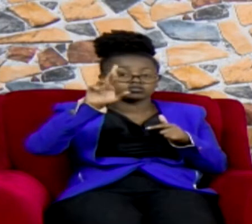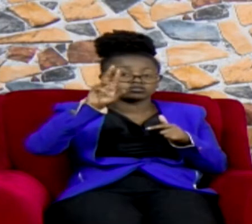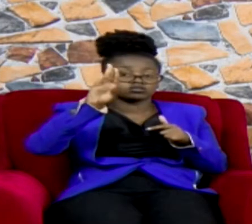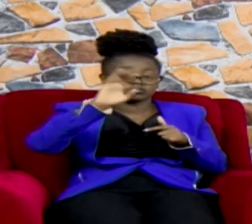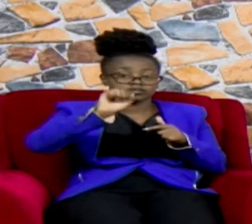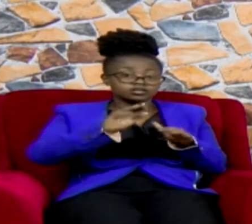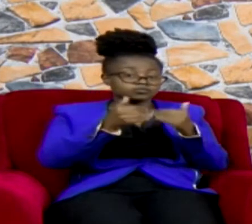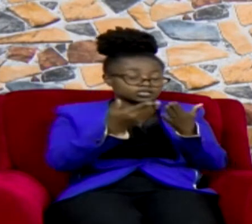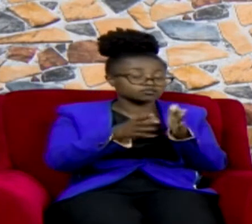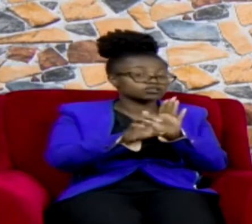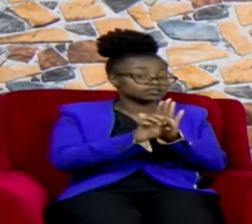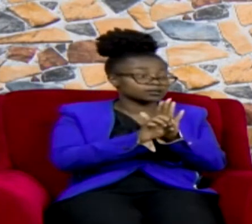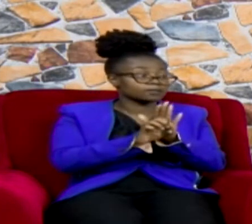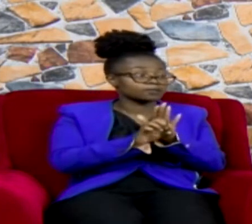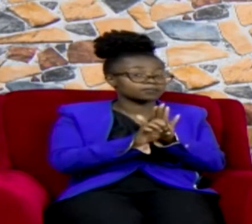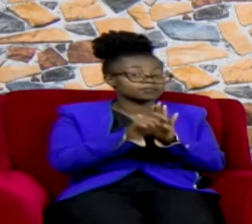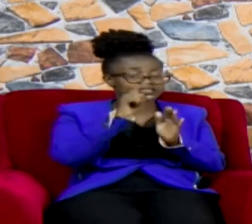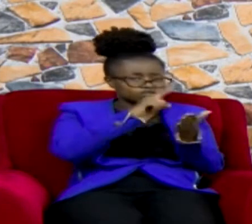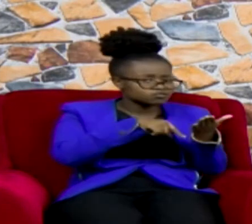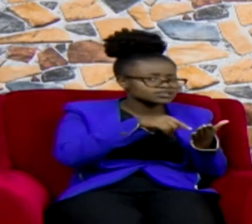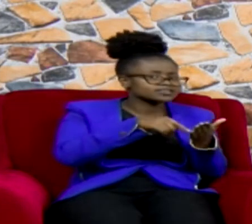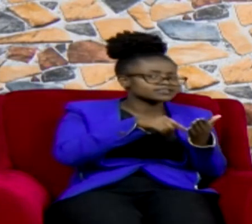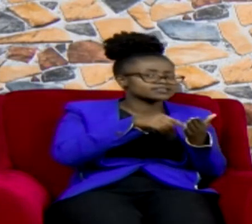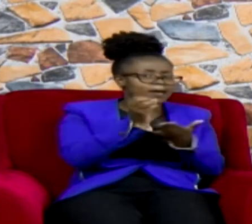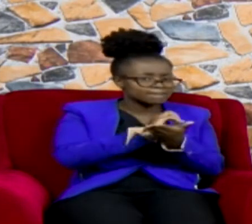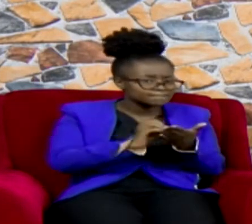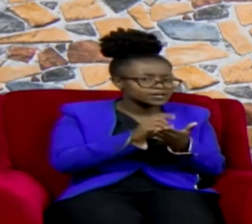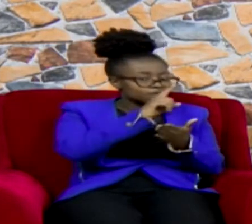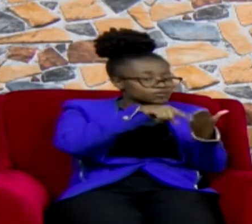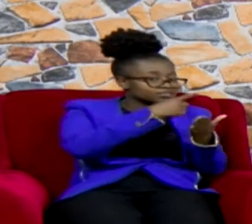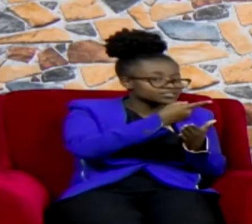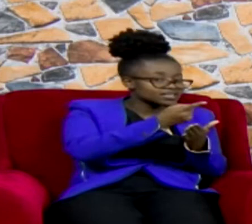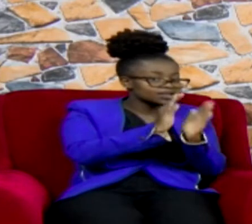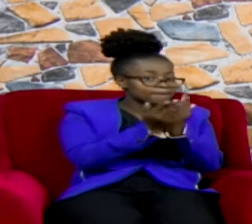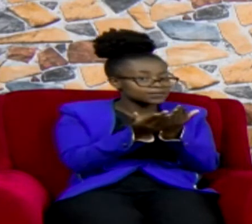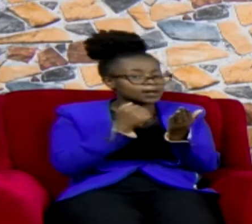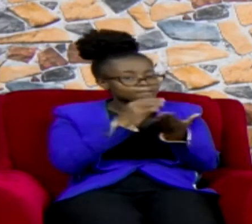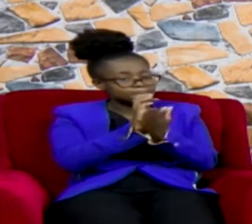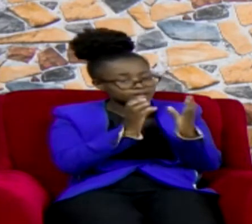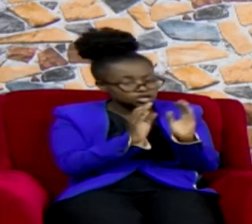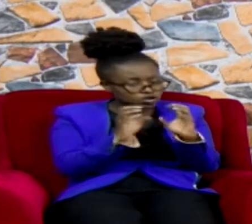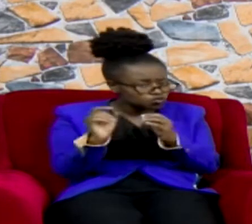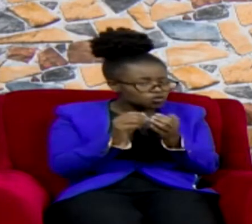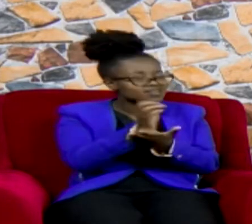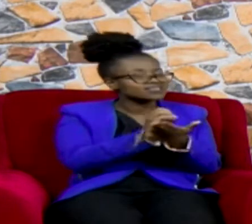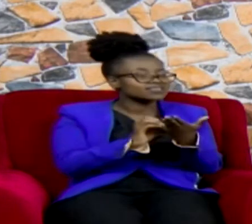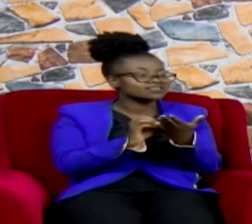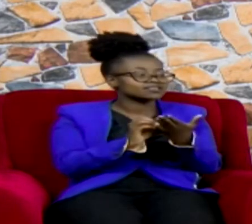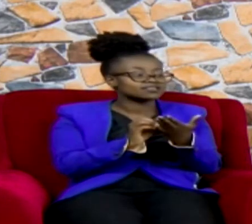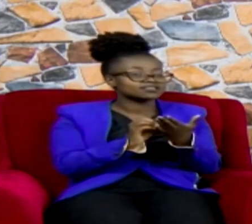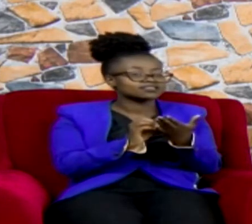me give you an example. What this? A pen. What this? A book. What am I doing? You're writing. Book, pen.